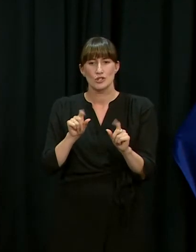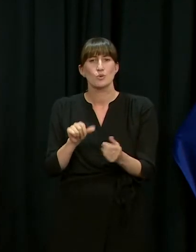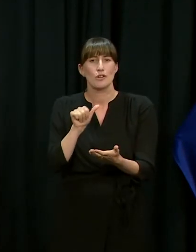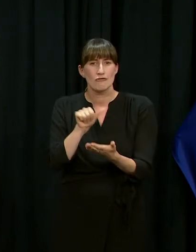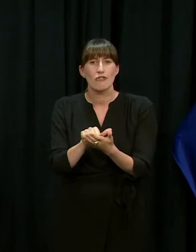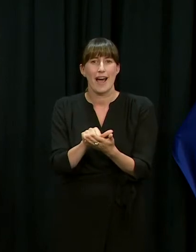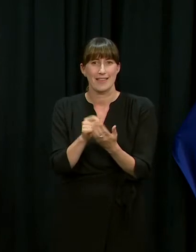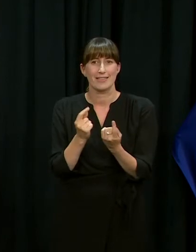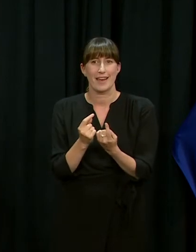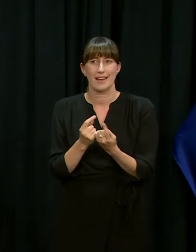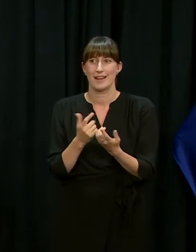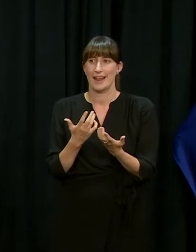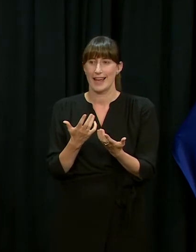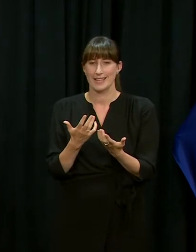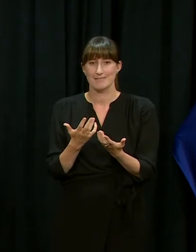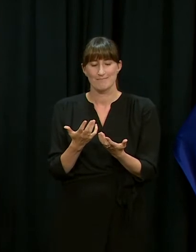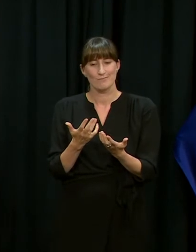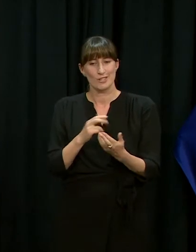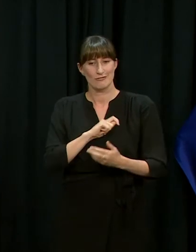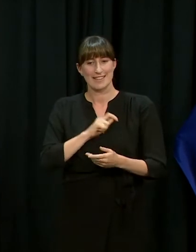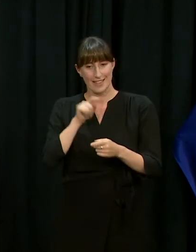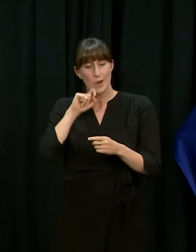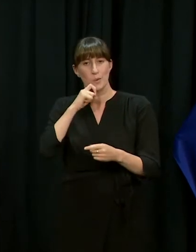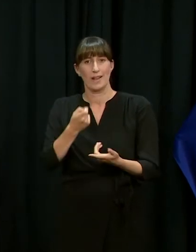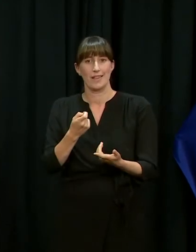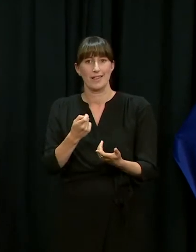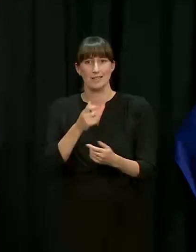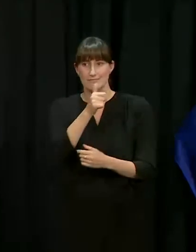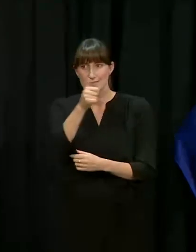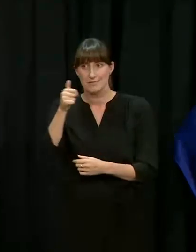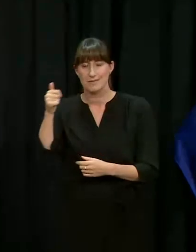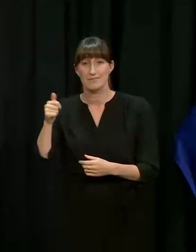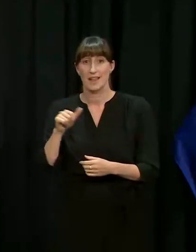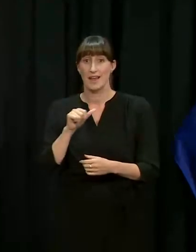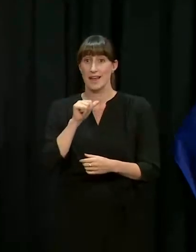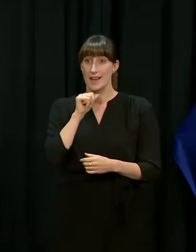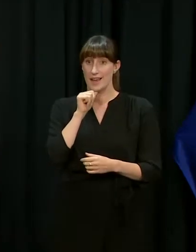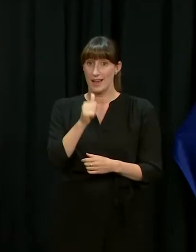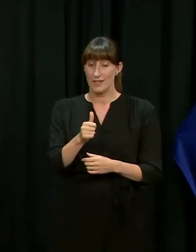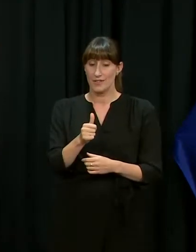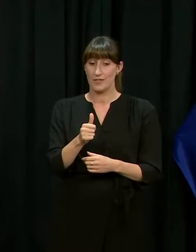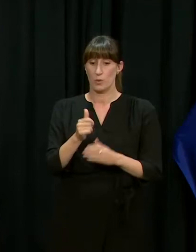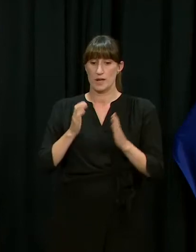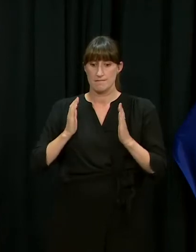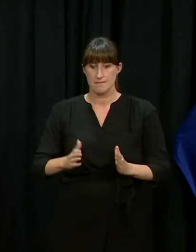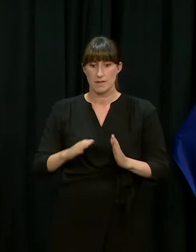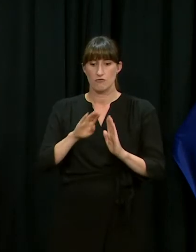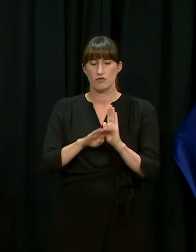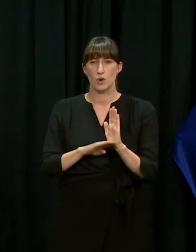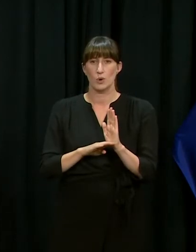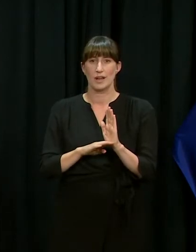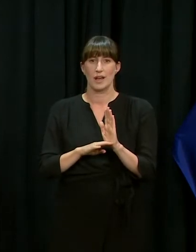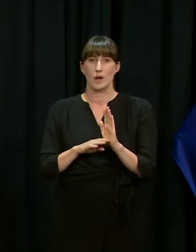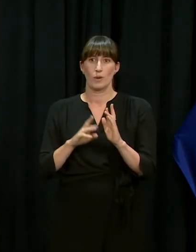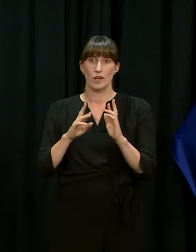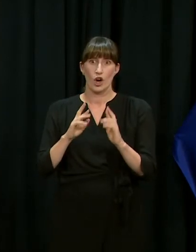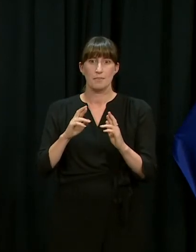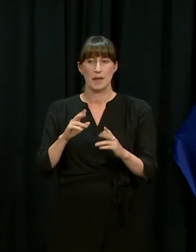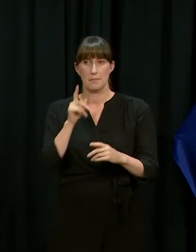because people, if they know it's compulsory, you really want to see the uptake high at that point as well. Have you heard